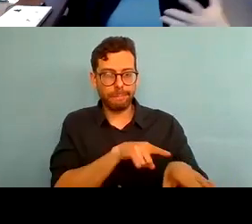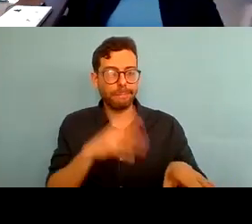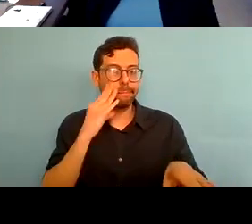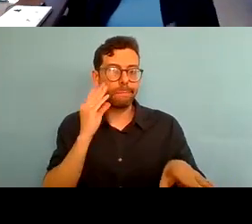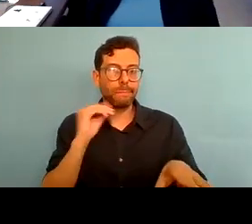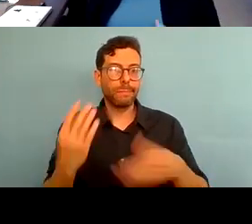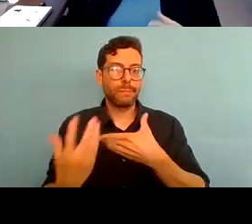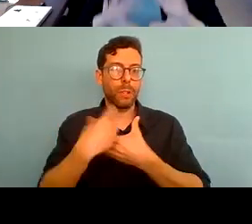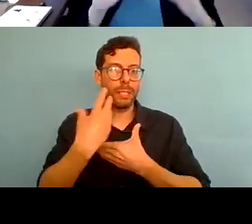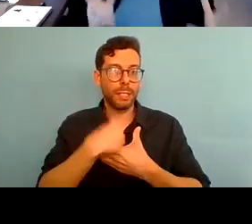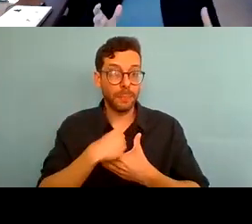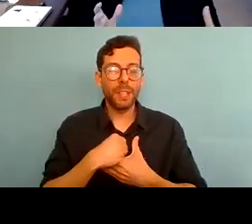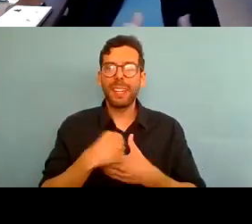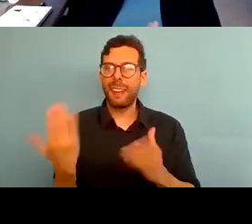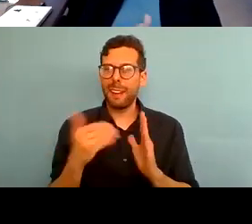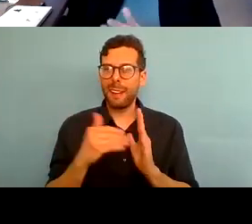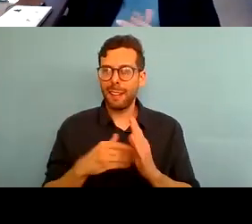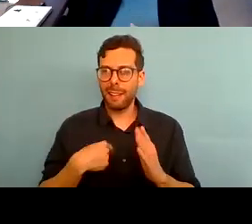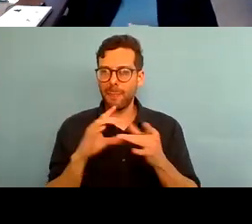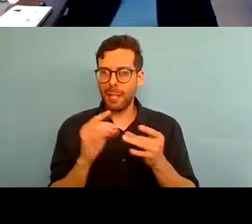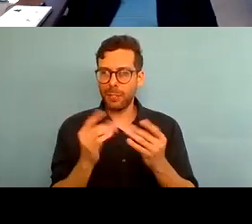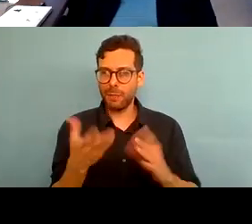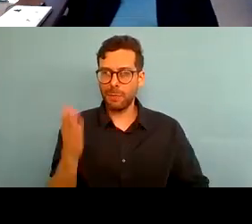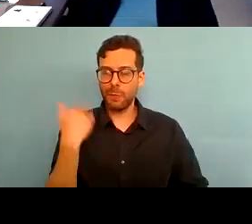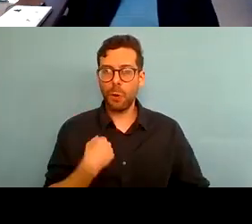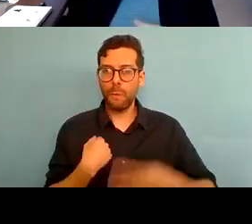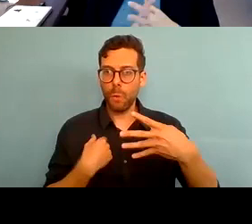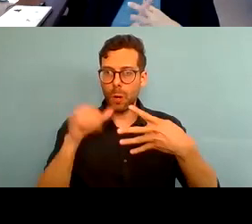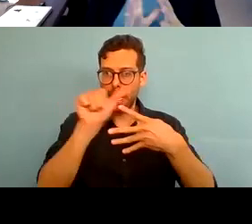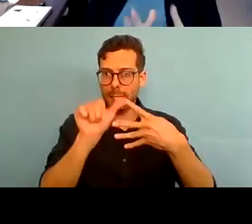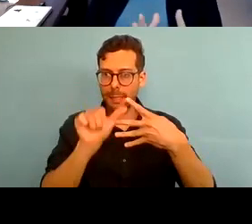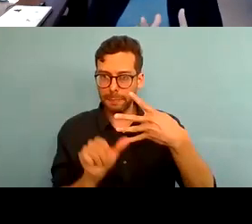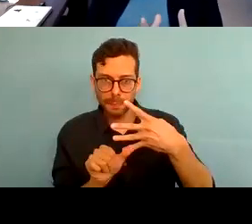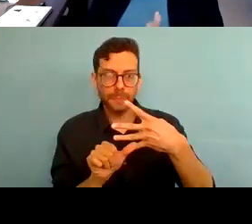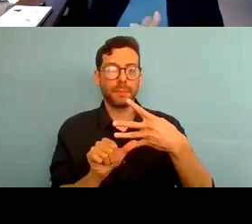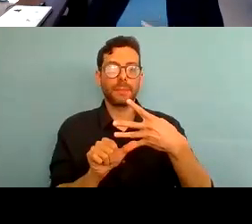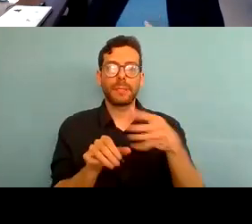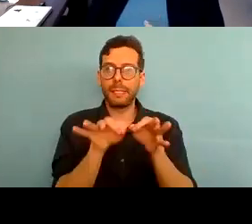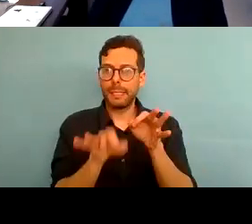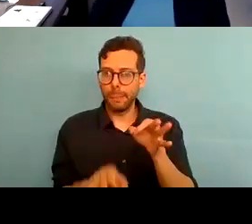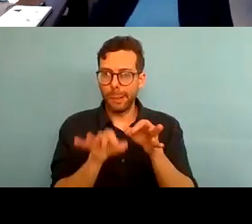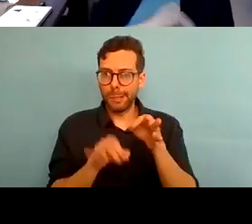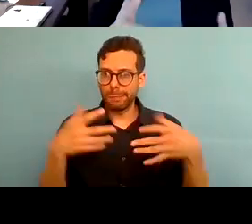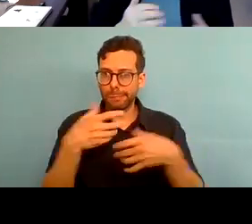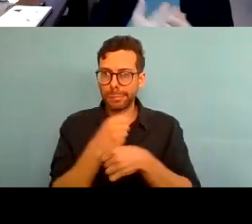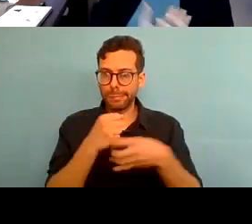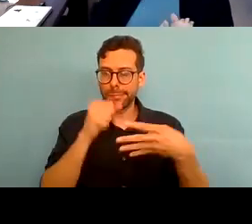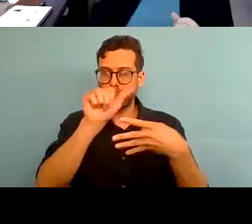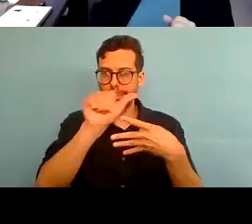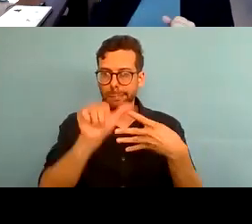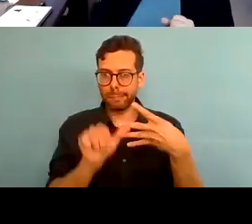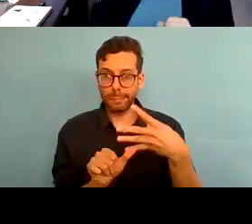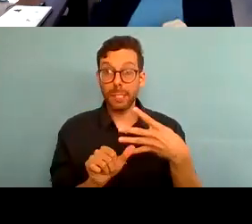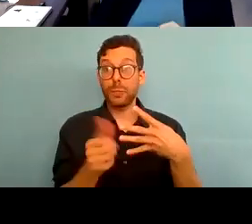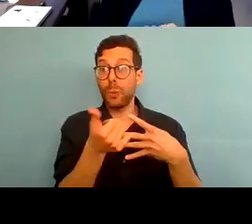just essentially a way to kind of frame up how you might want to approach sleep issues. It's a very simple construct, so that way anybody can help to think